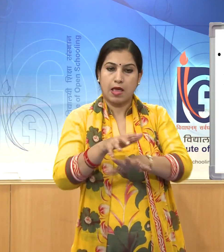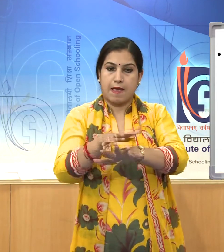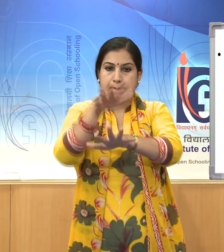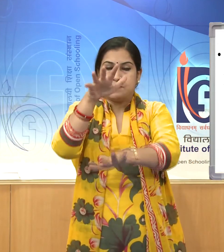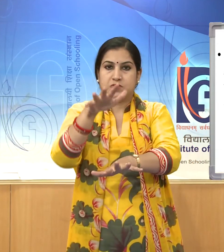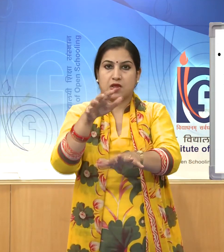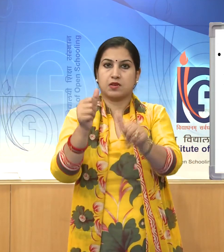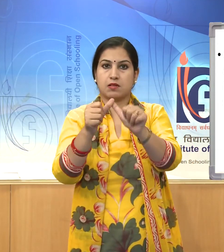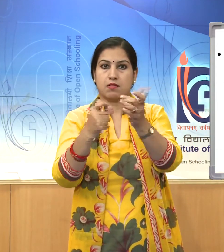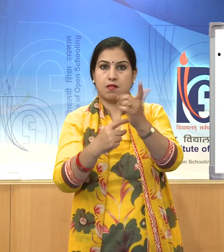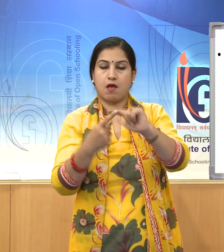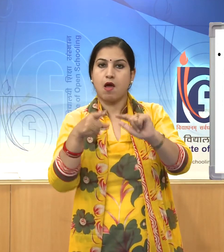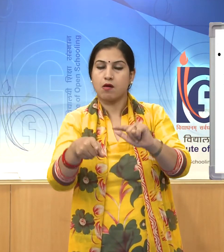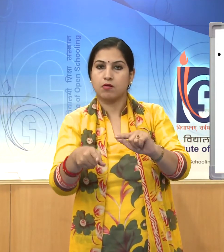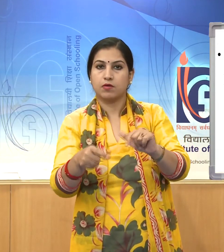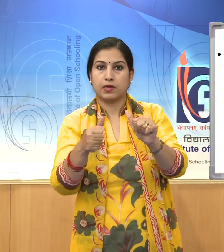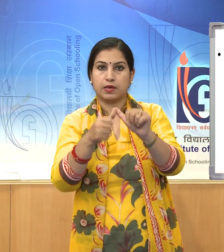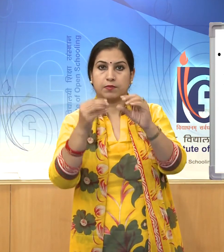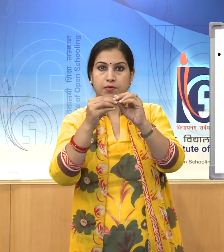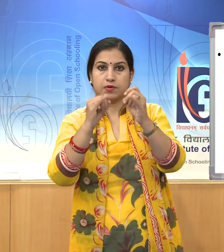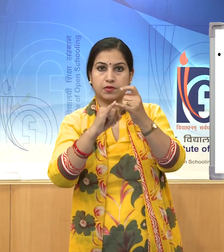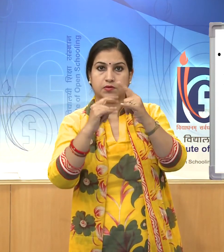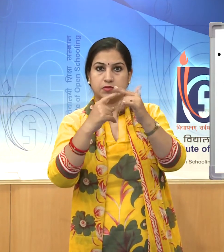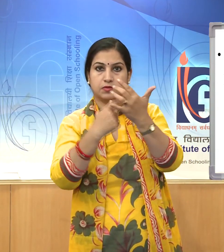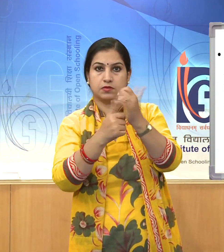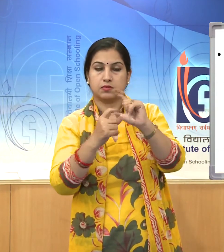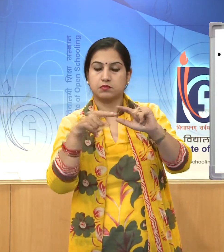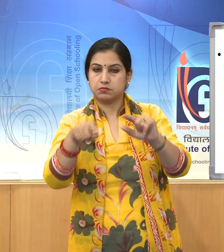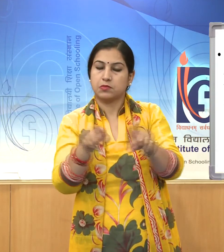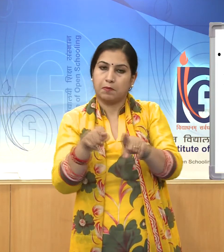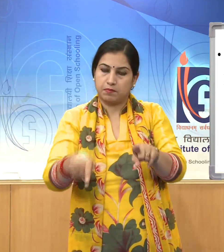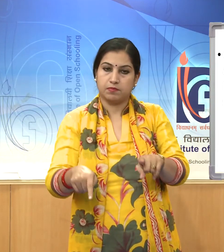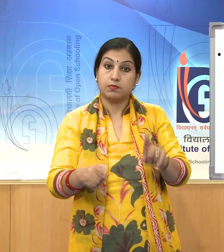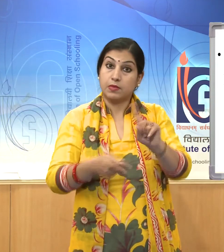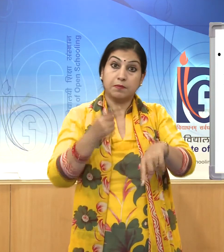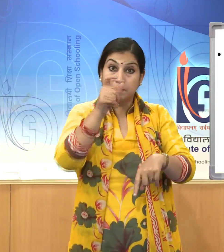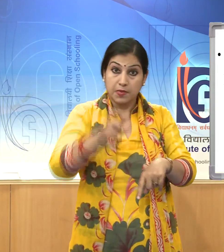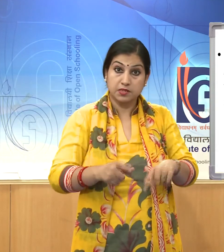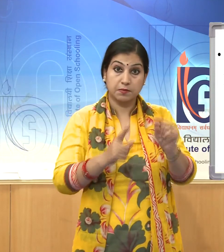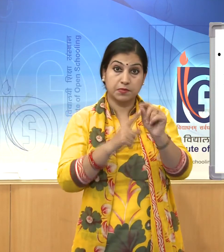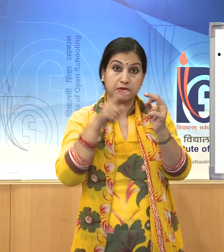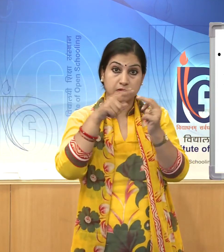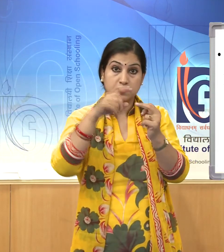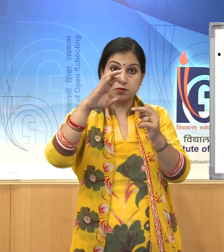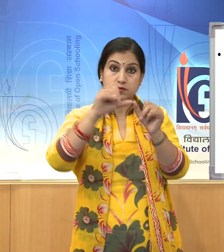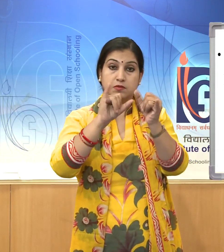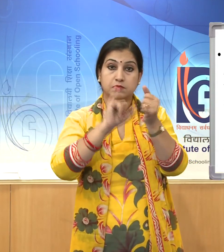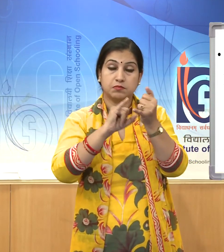abstract art, and Picasso became famous for his cubist paintings